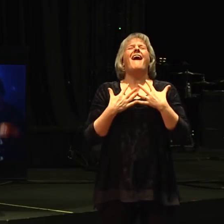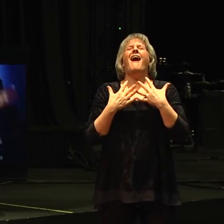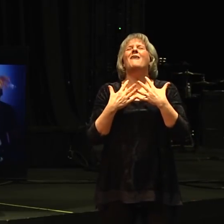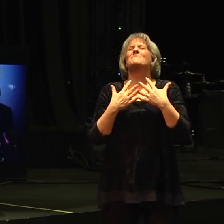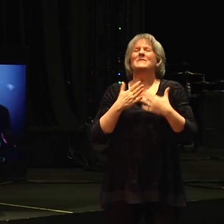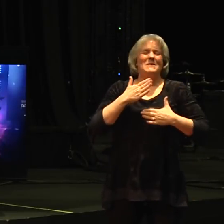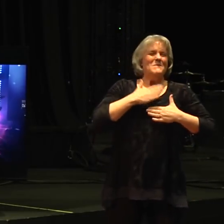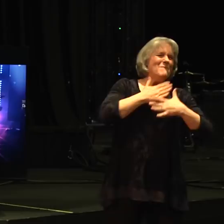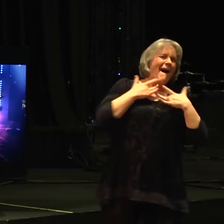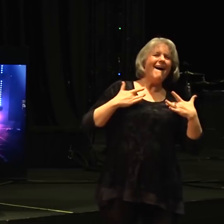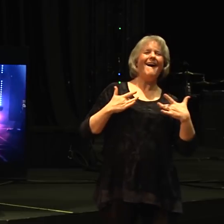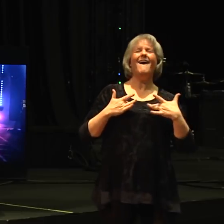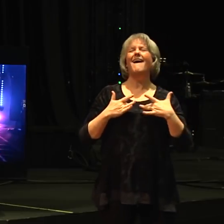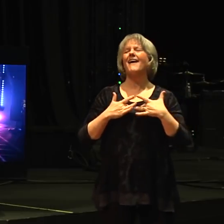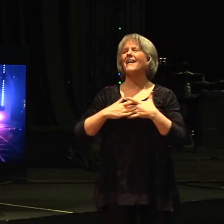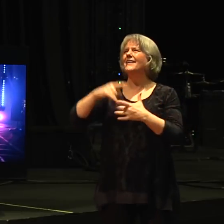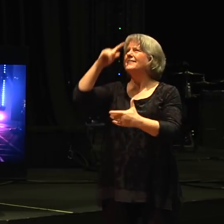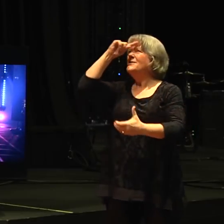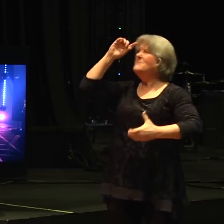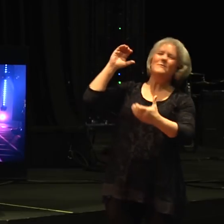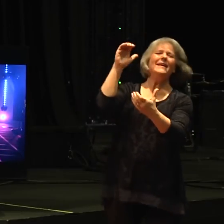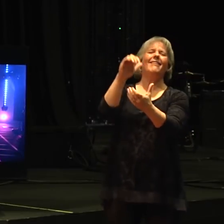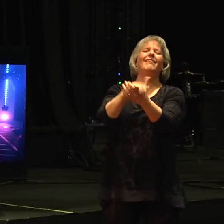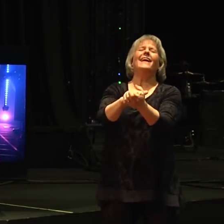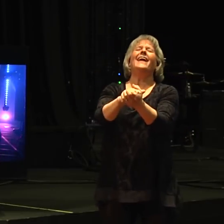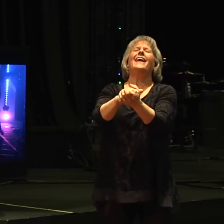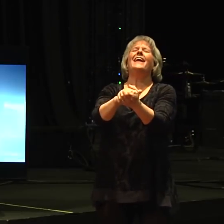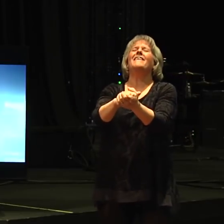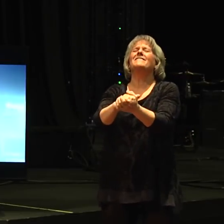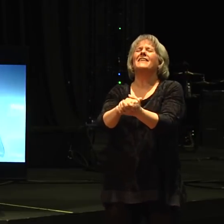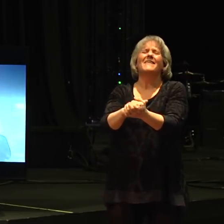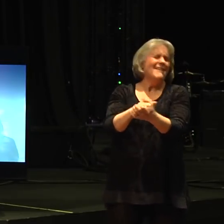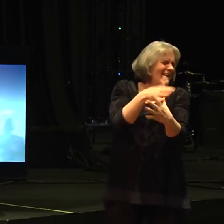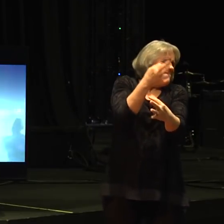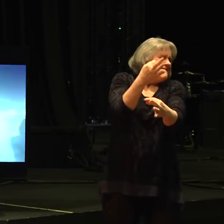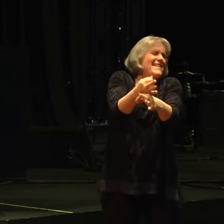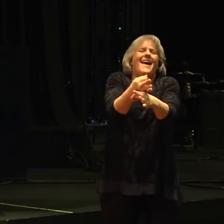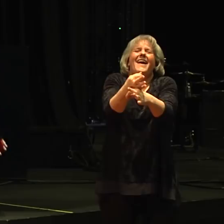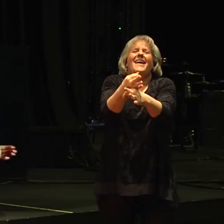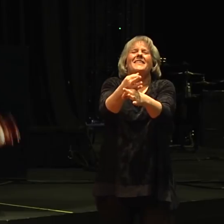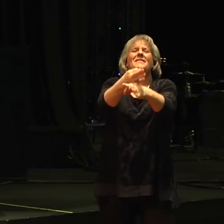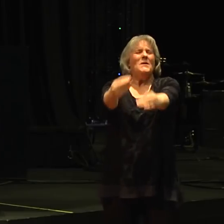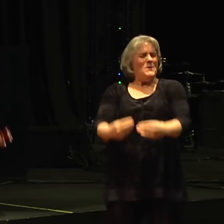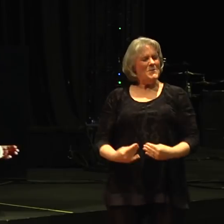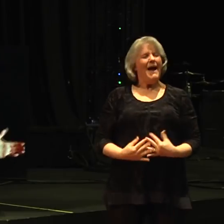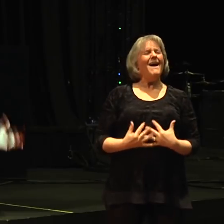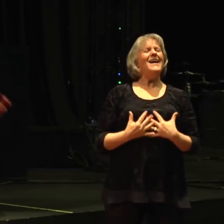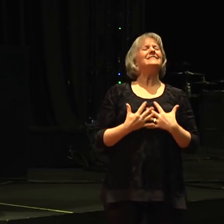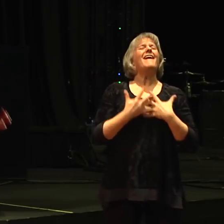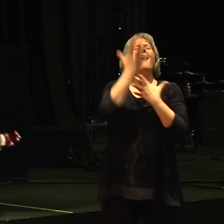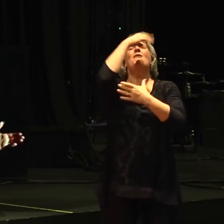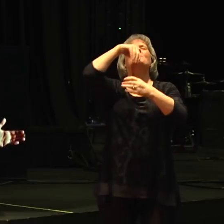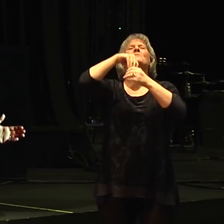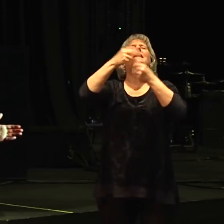rise up, oh heart, believe it. Let faith rise